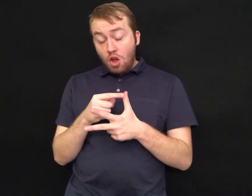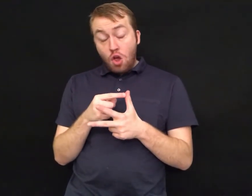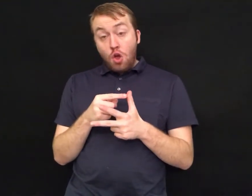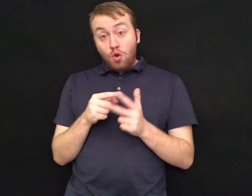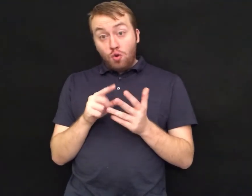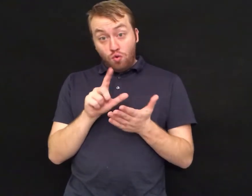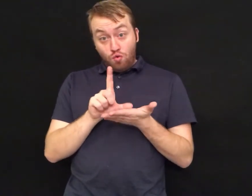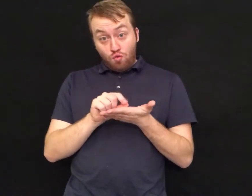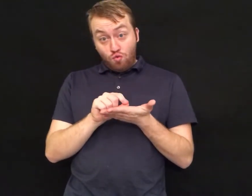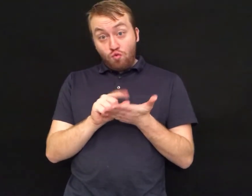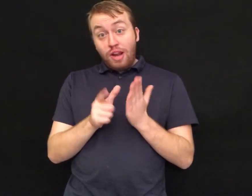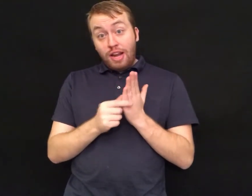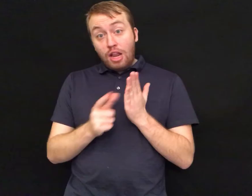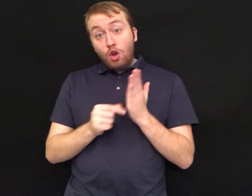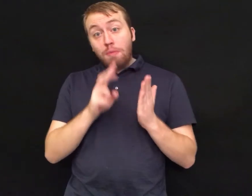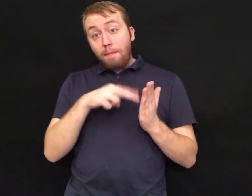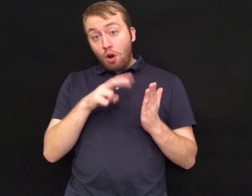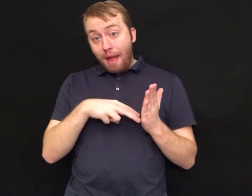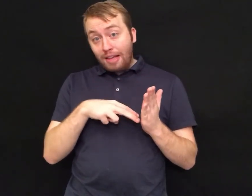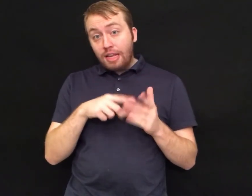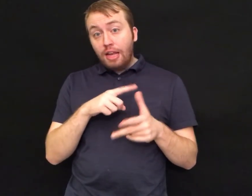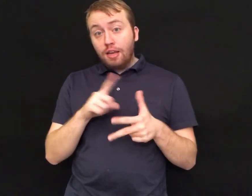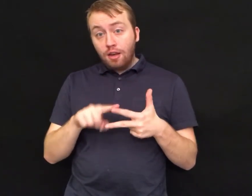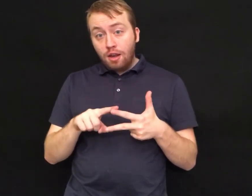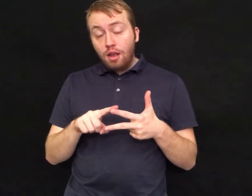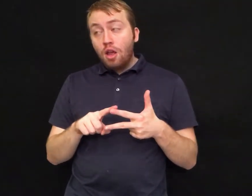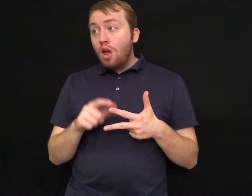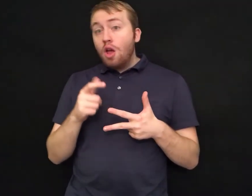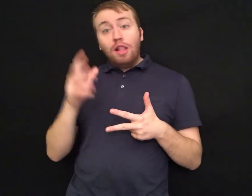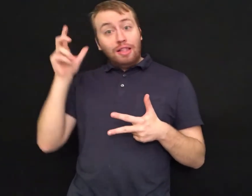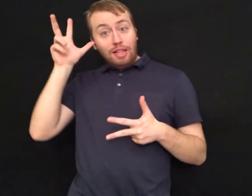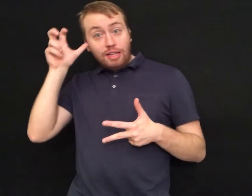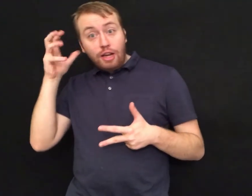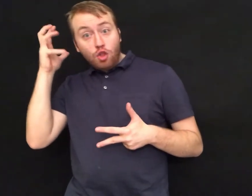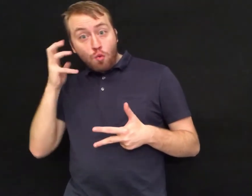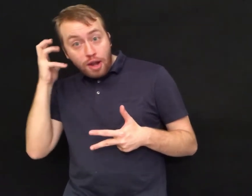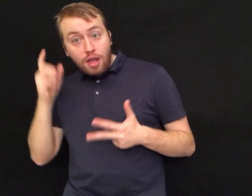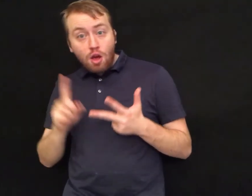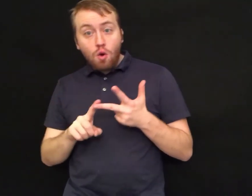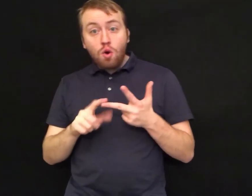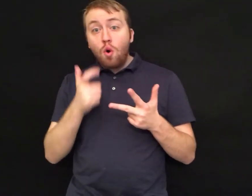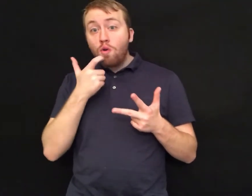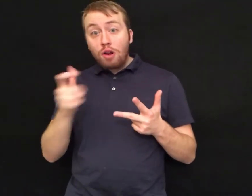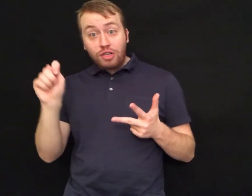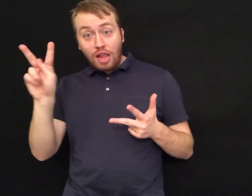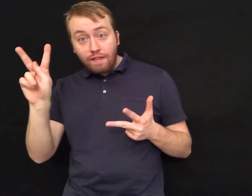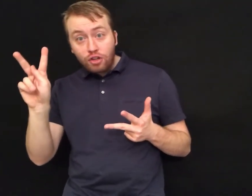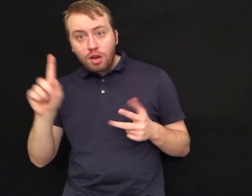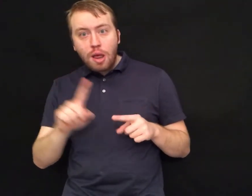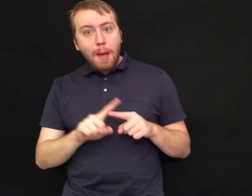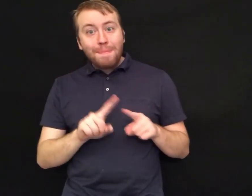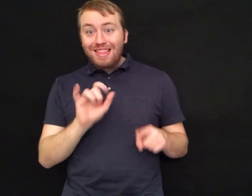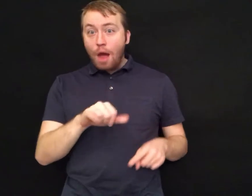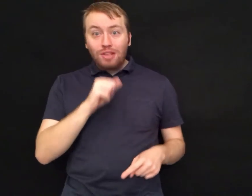that was it but that wasn't my fate instead this